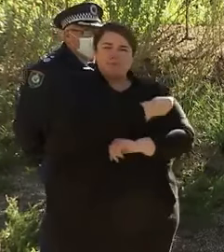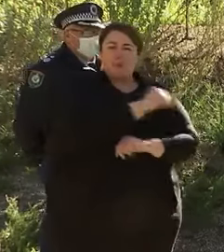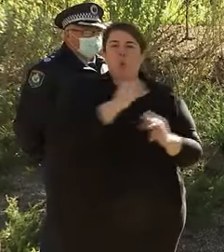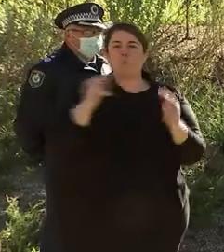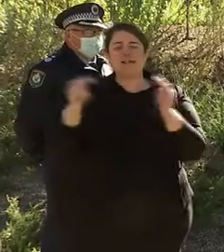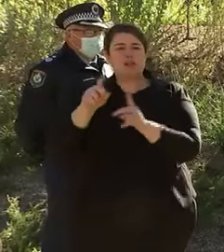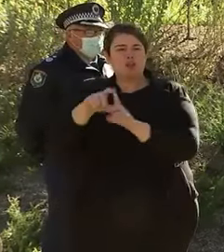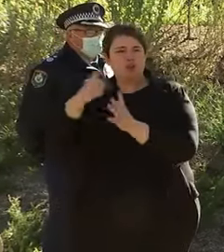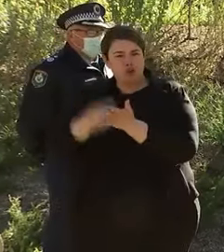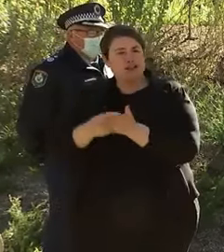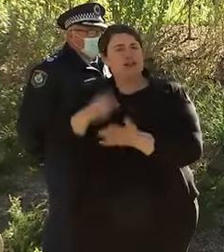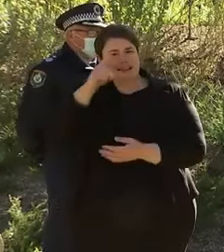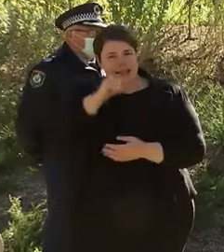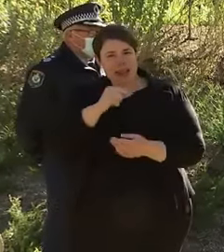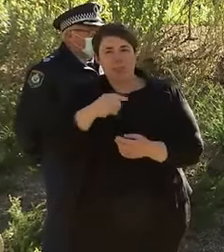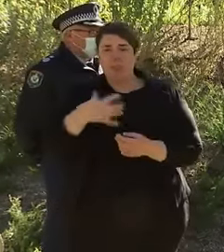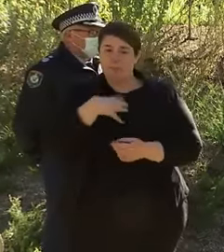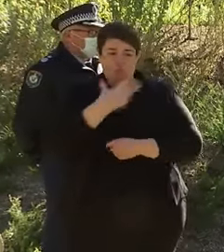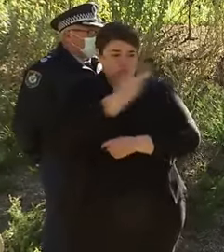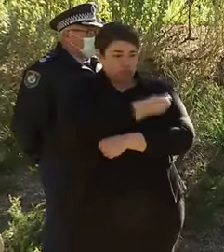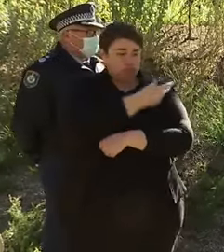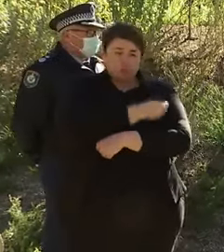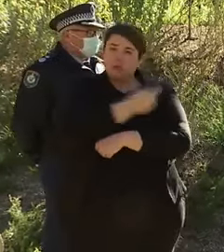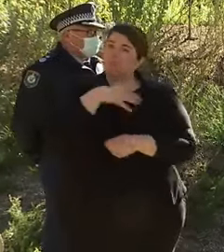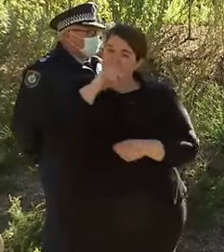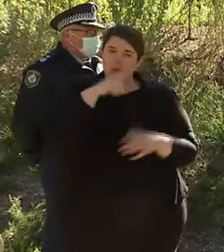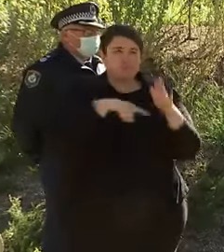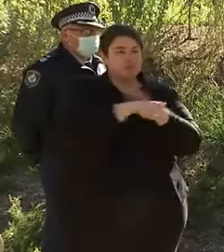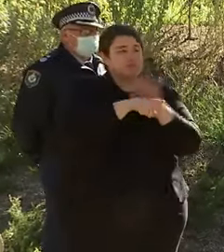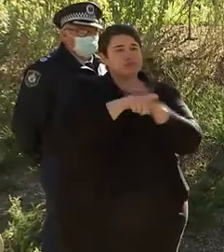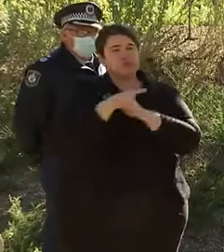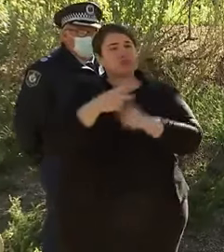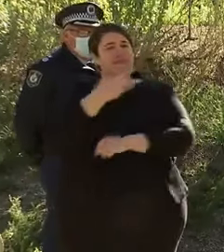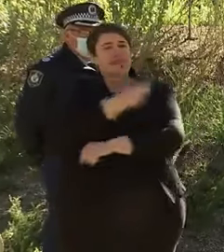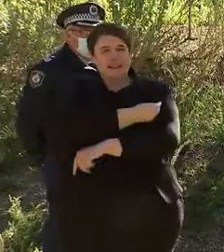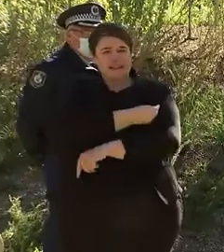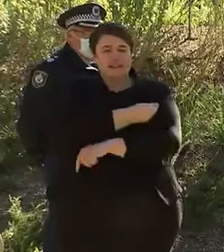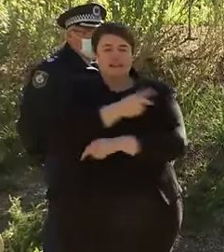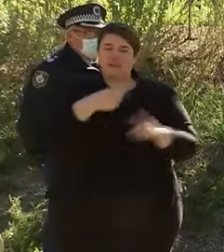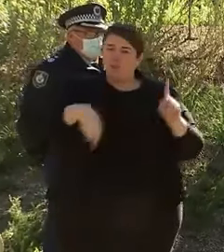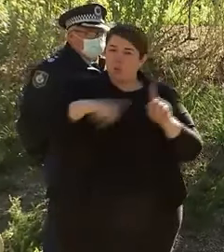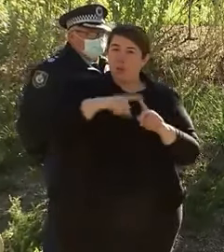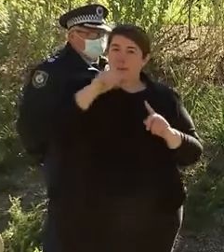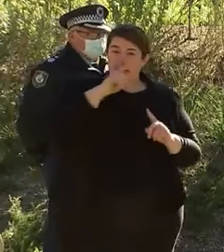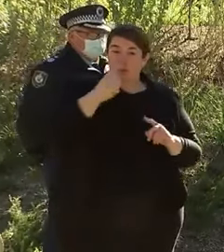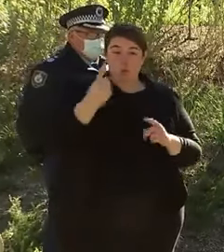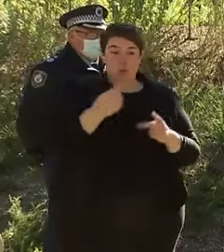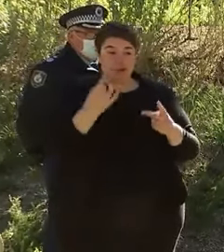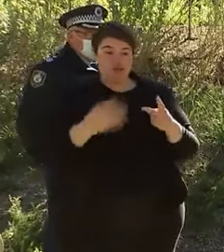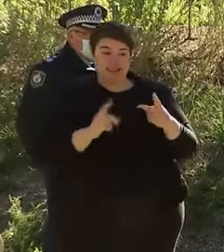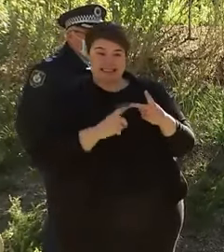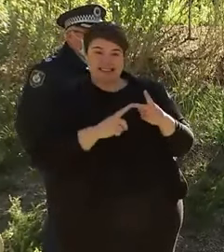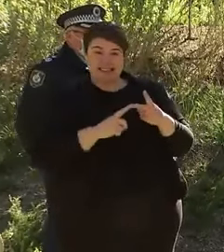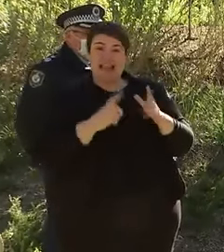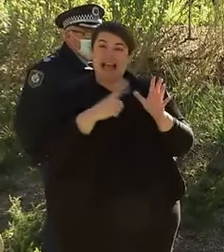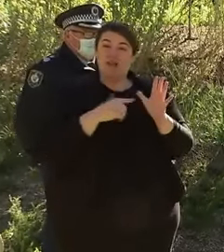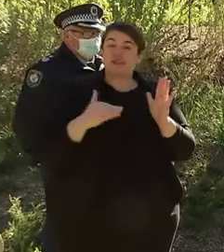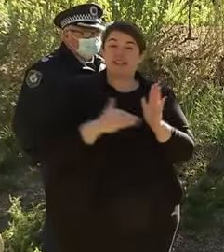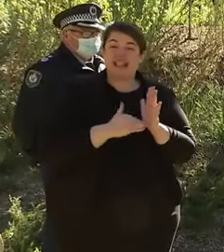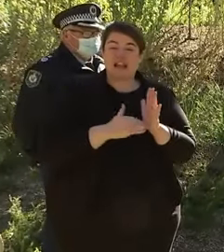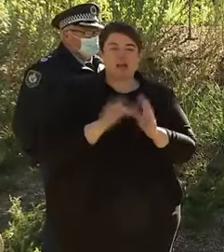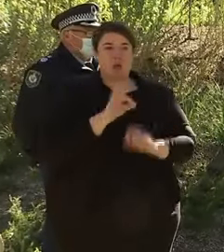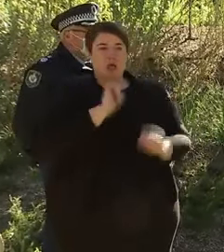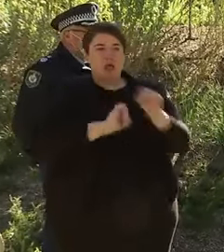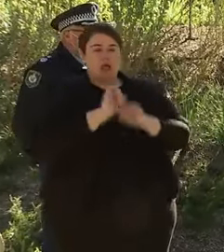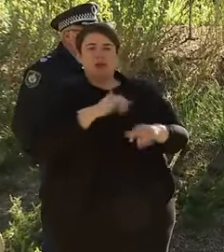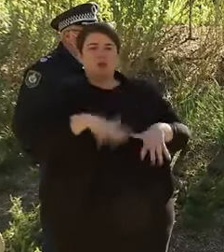But I know that the more doses we have, the more people will get the vaccine. But I do want to encourage those of you who are up for your second jab of AstraZeneca, please don't